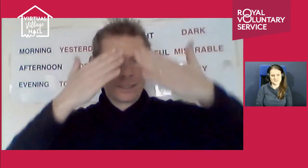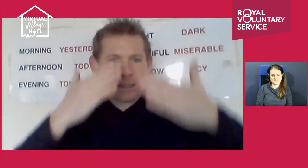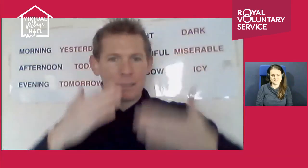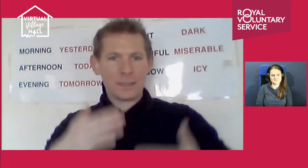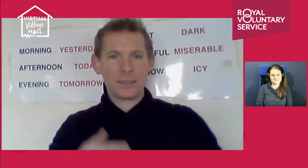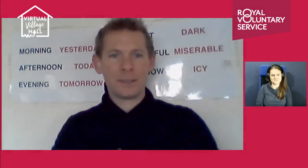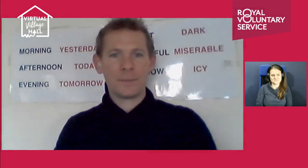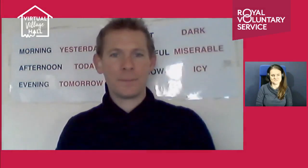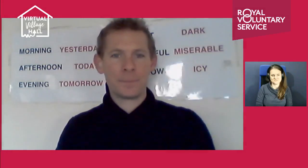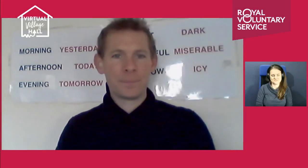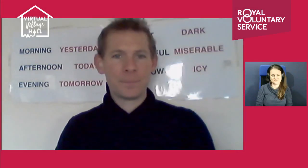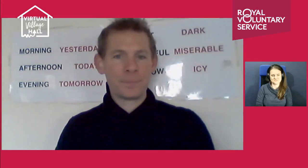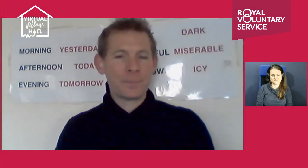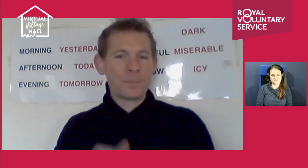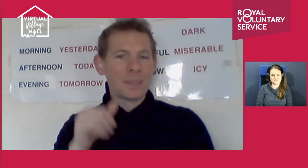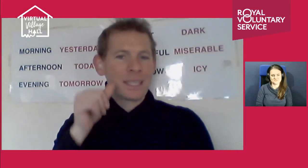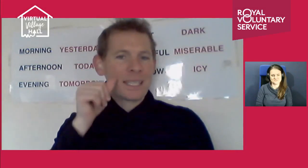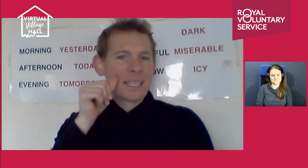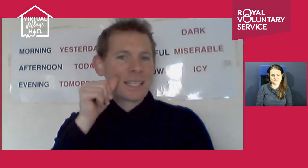Evening.